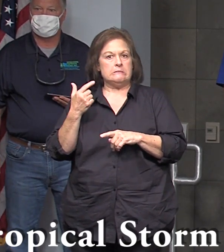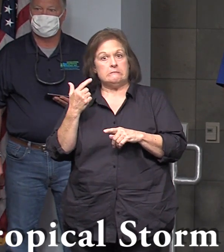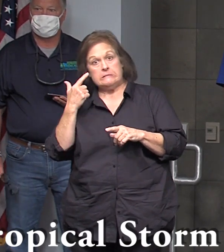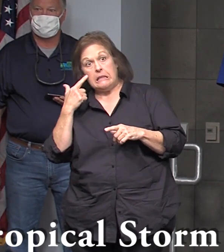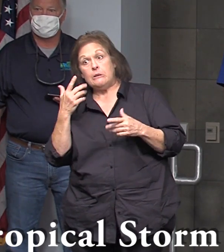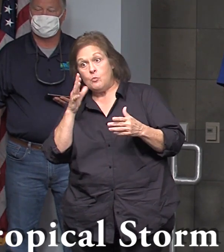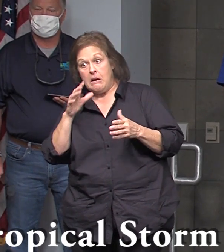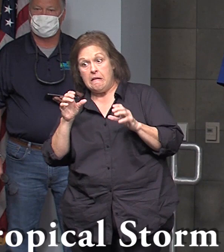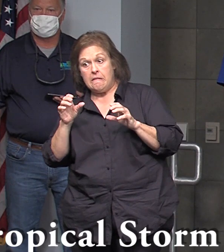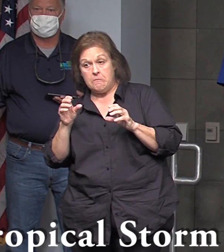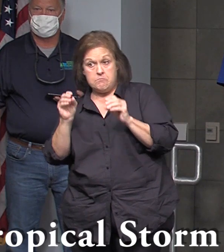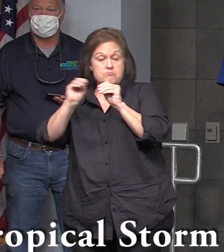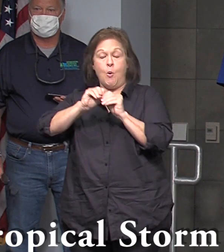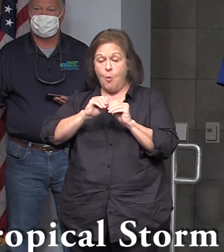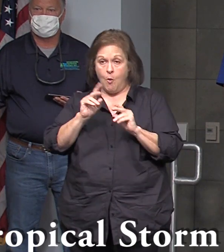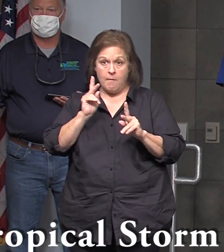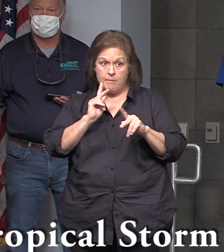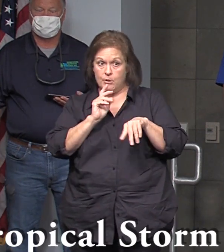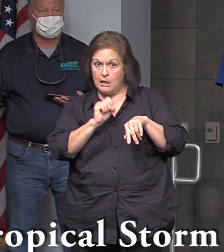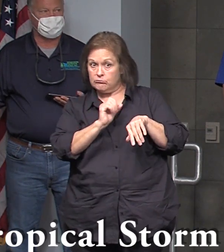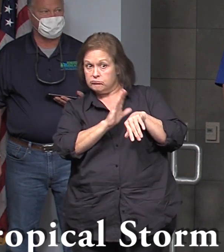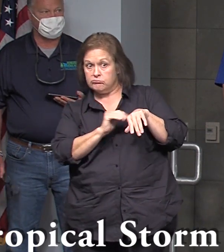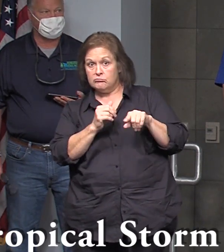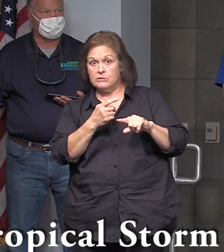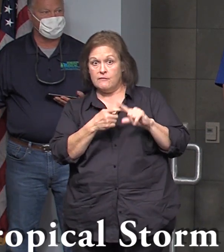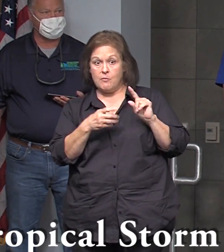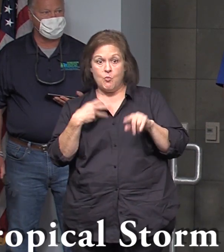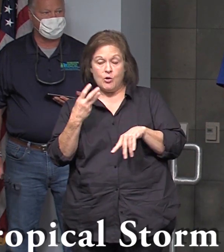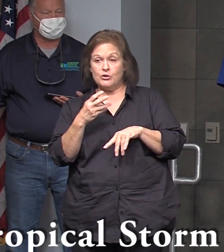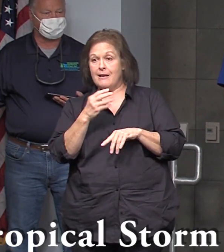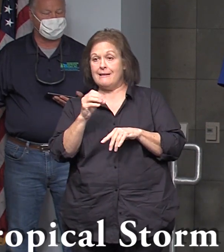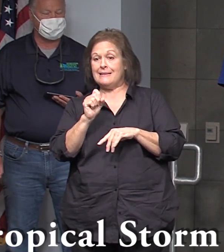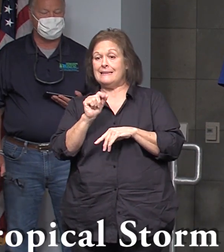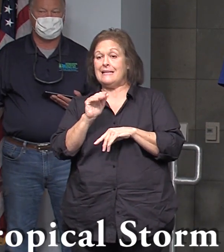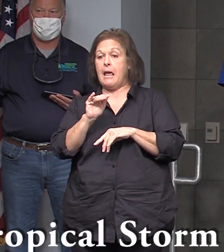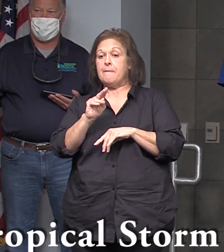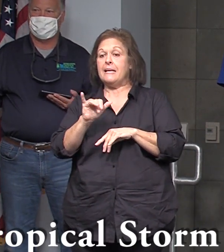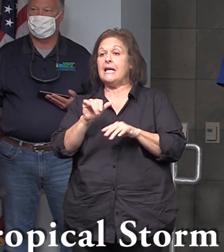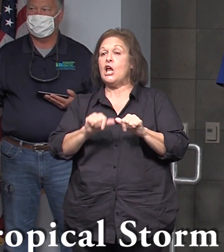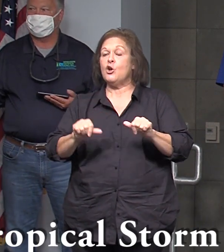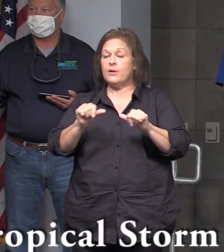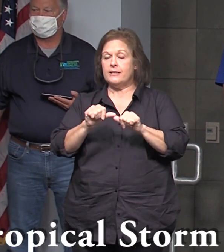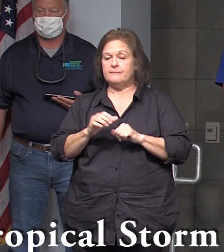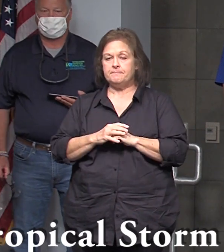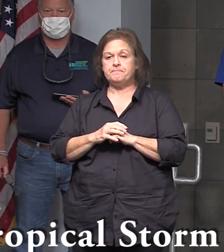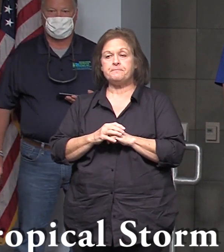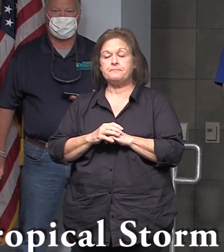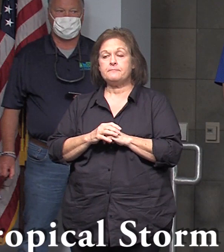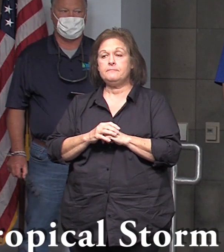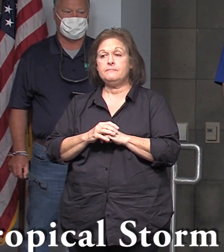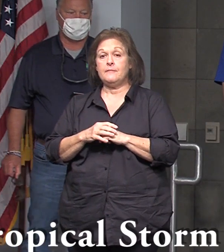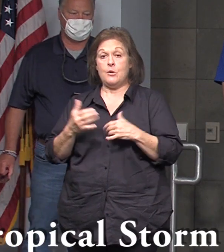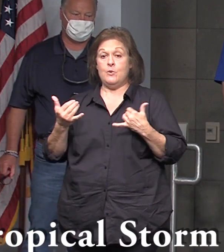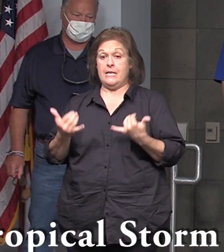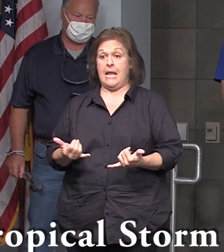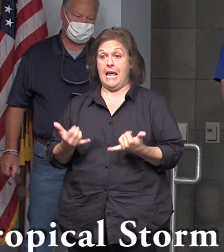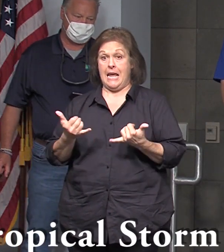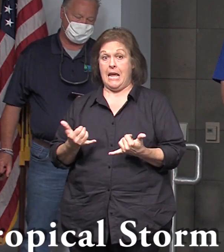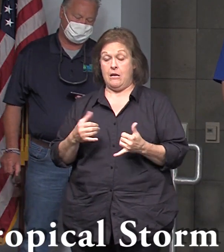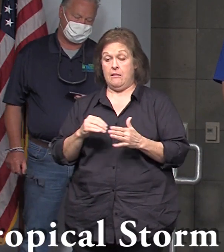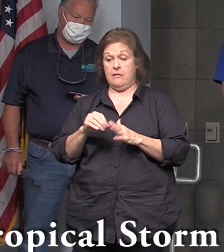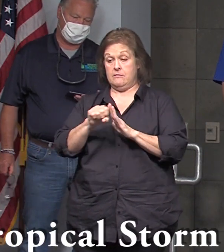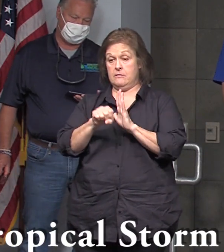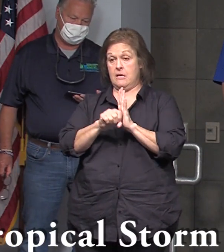double the numbers from them that we're getting from Washington St. Tammany. The important thing is that We now have in the